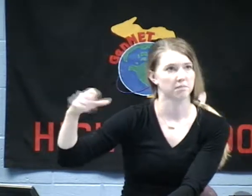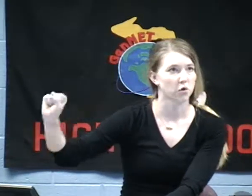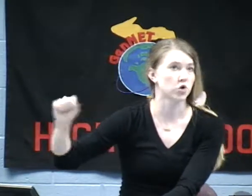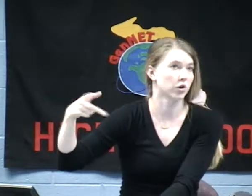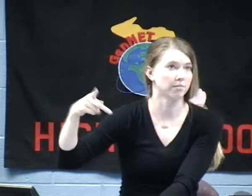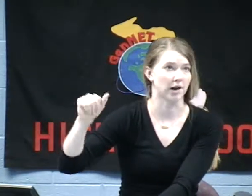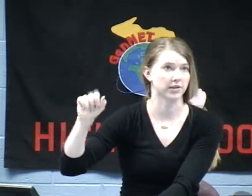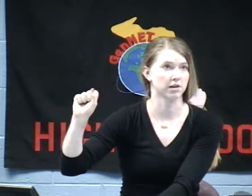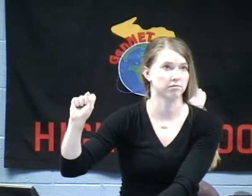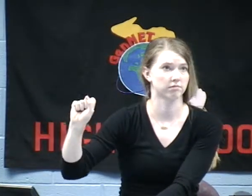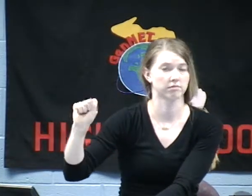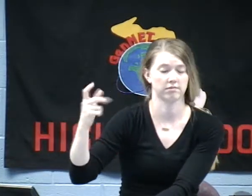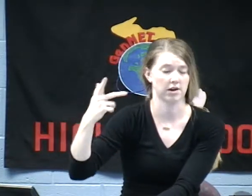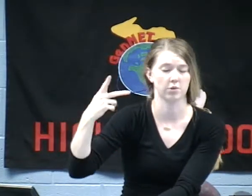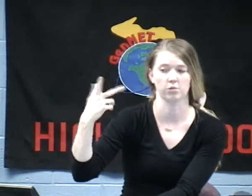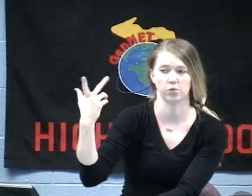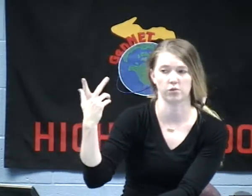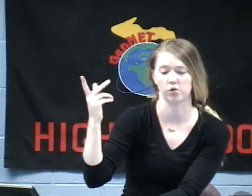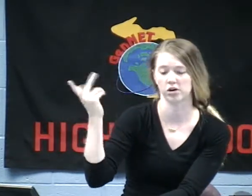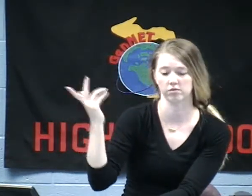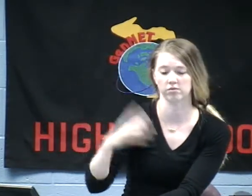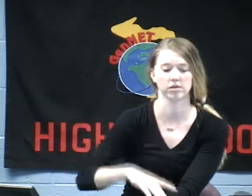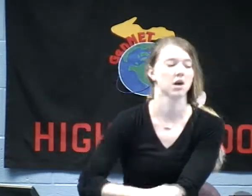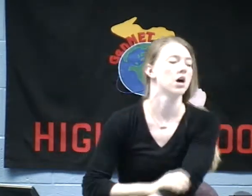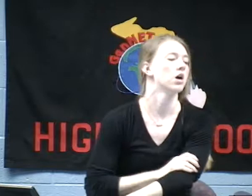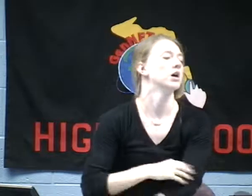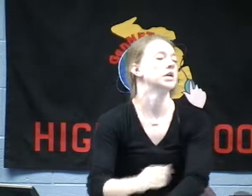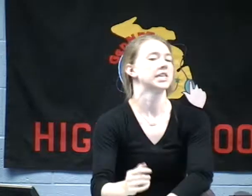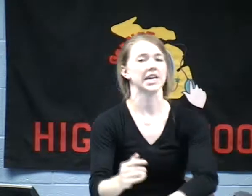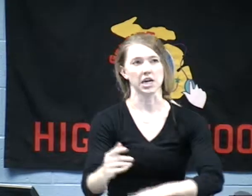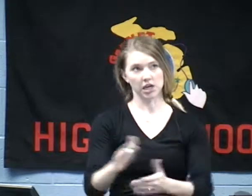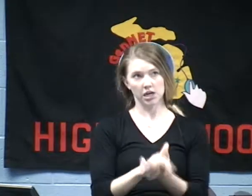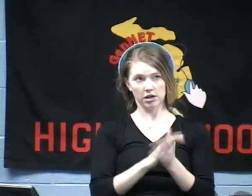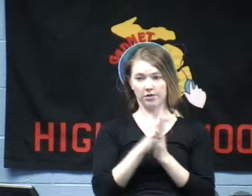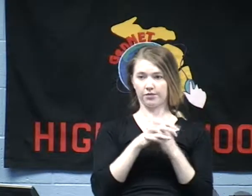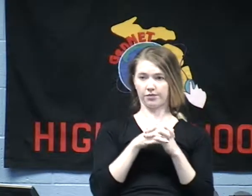You could bounce it. That would work. T.